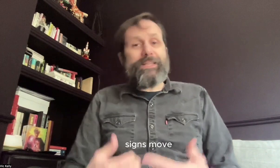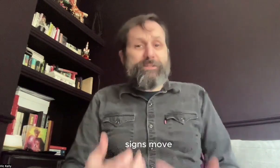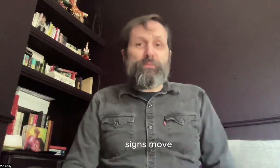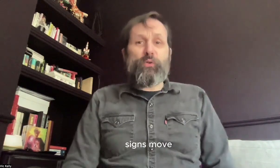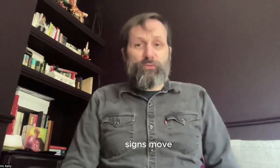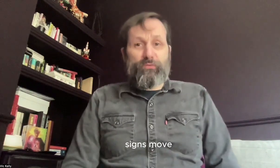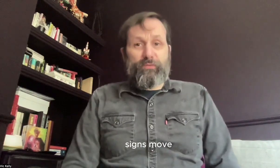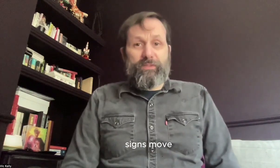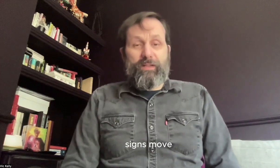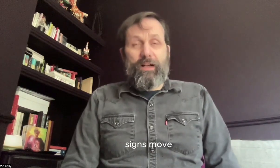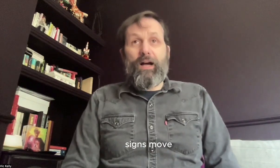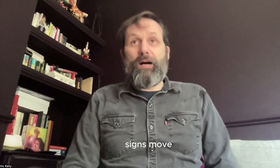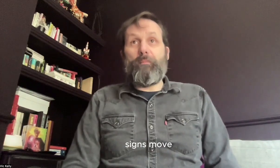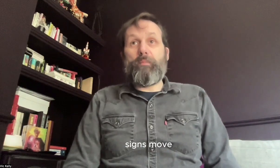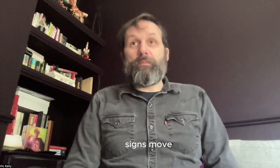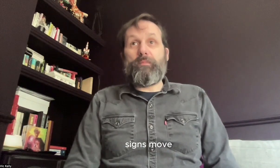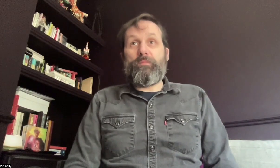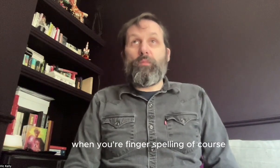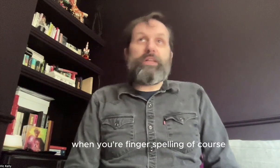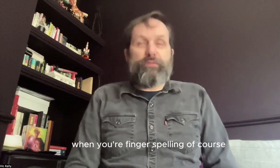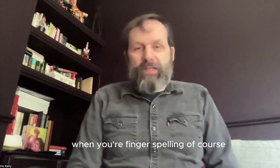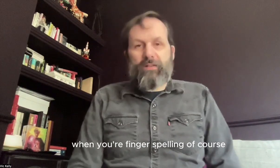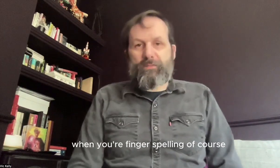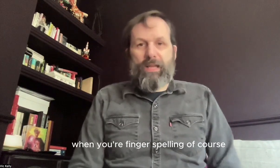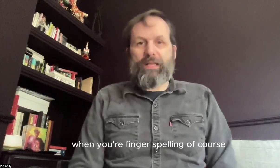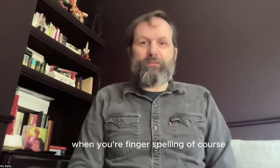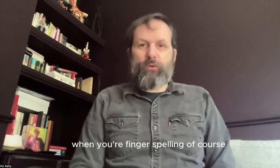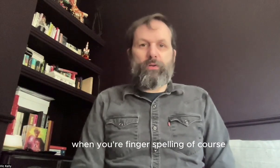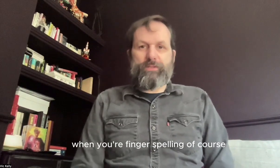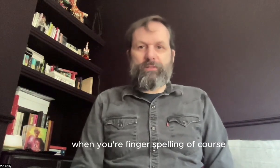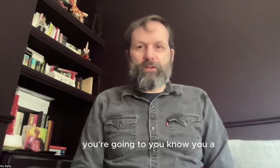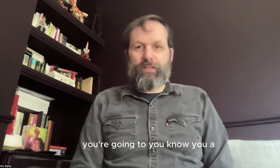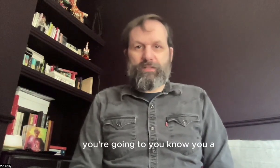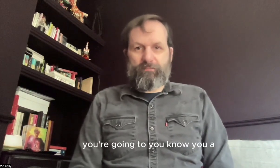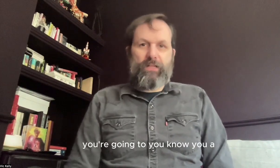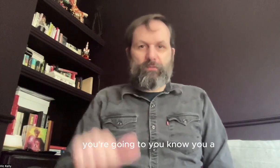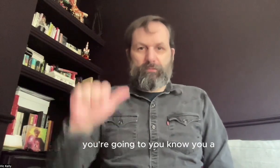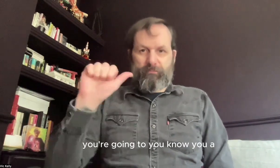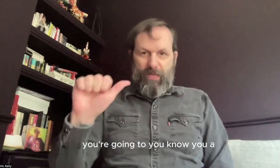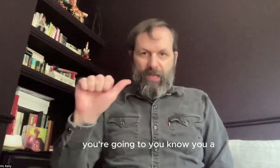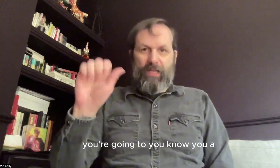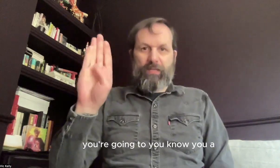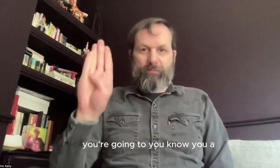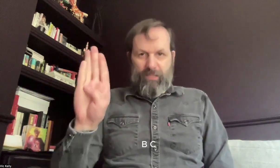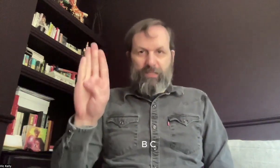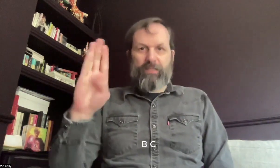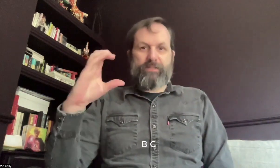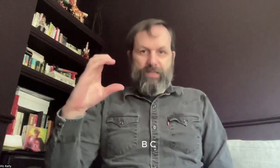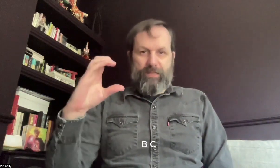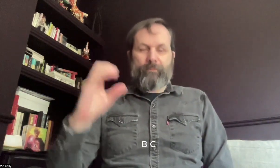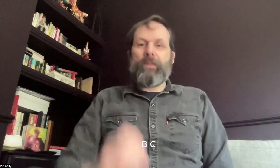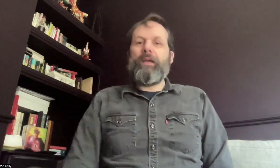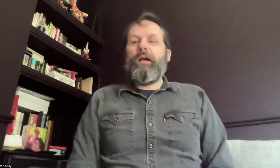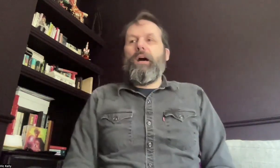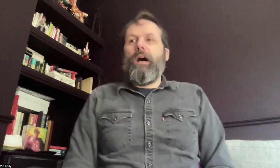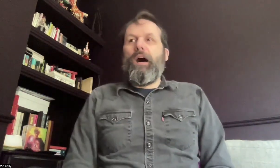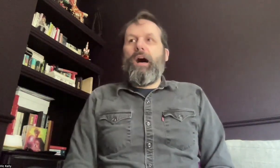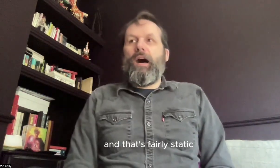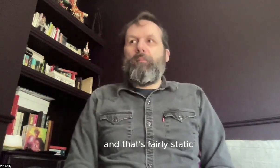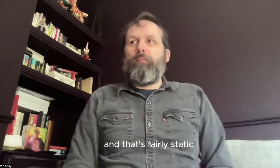Signs move. Um, when you're finger spelling, of course, you're going to, A, B, C.